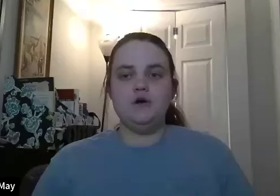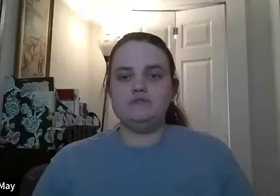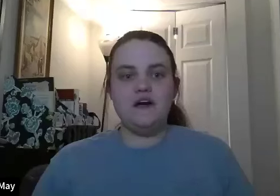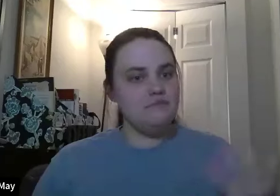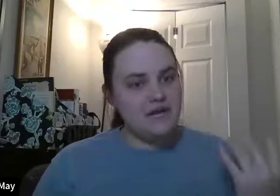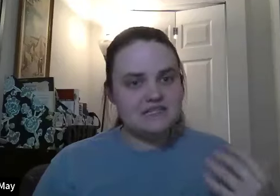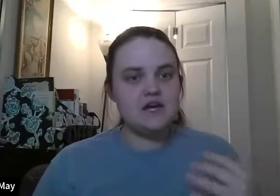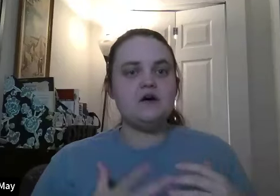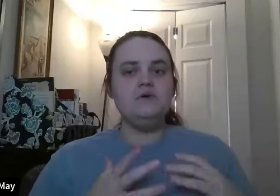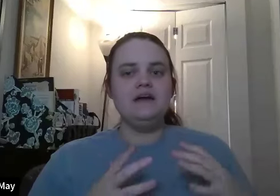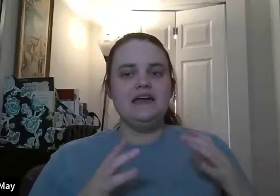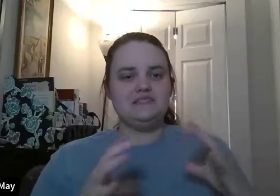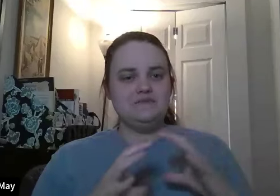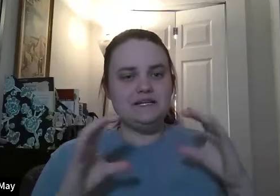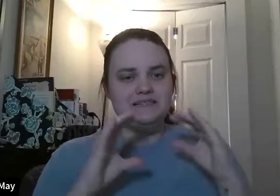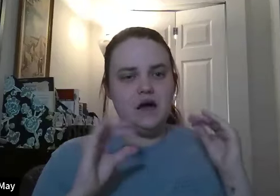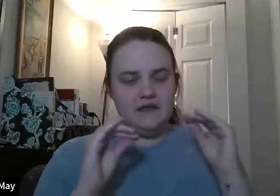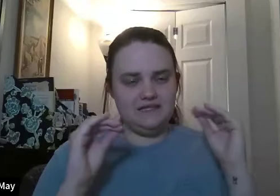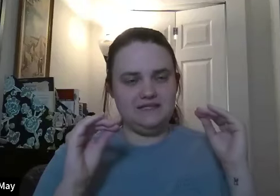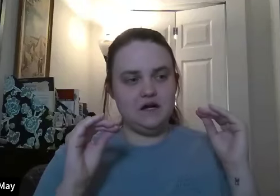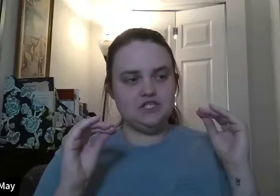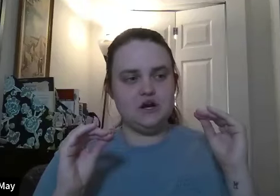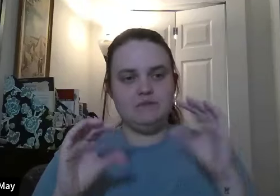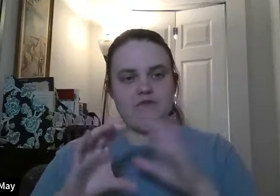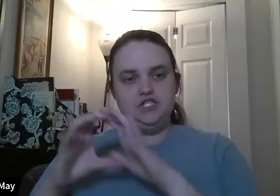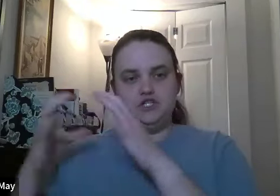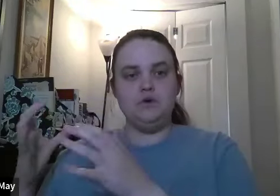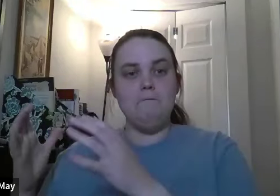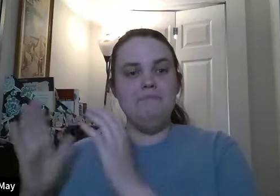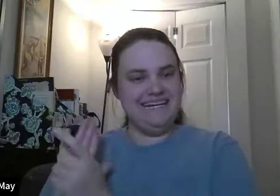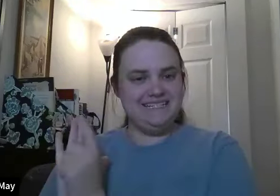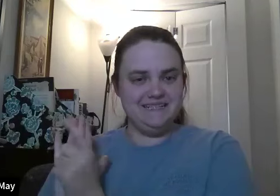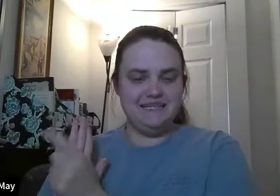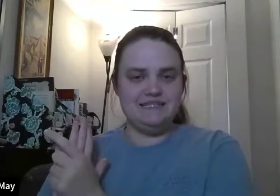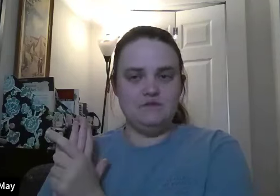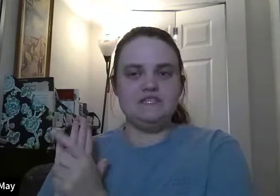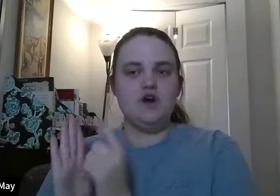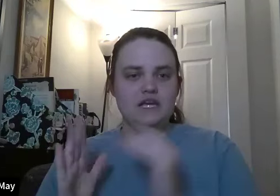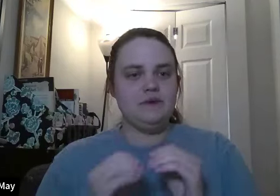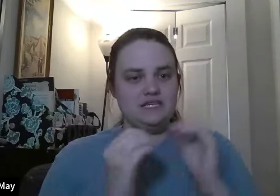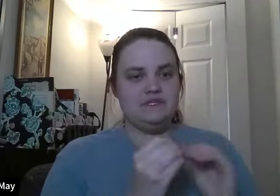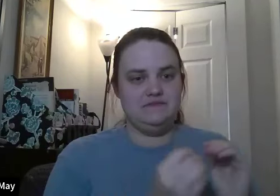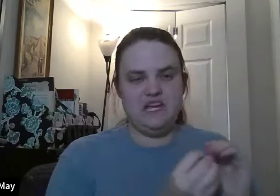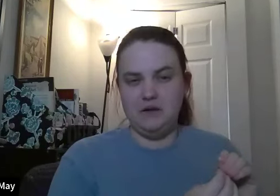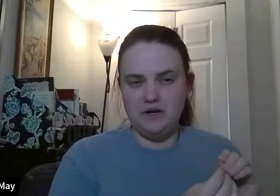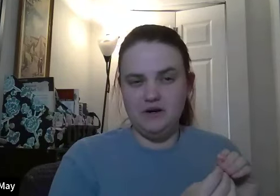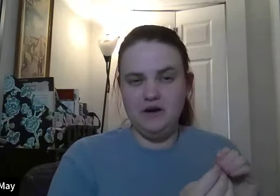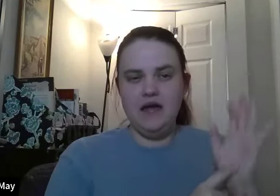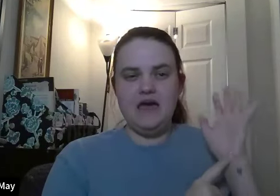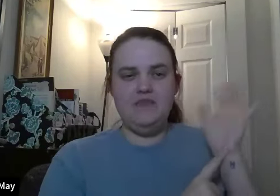was 5 minutes ago. It's very, like, it's not just talking about the general minute itself. It's talking about a specific number. And